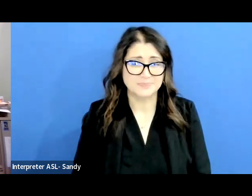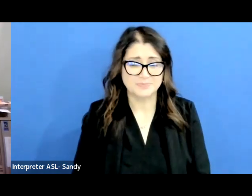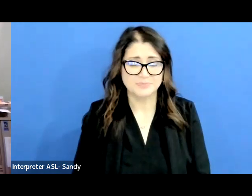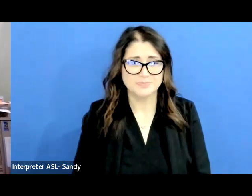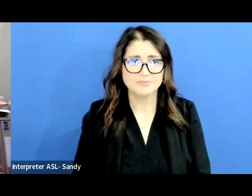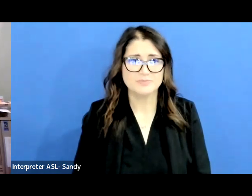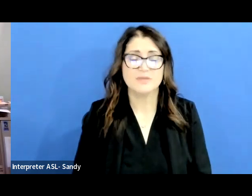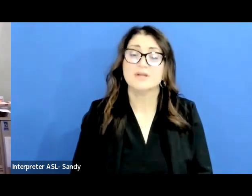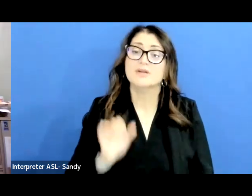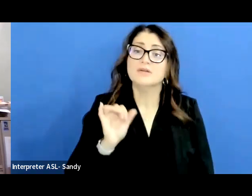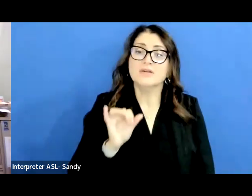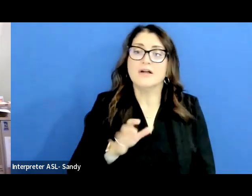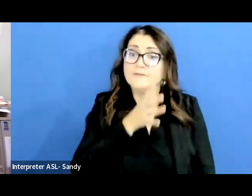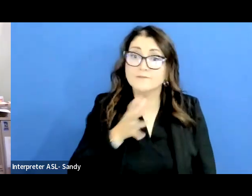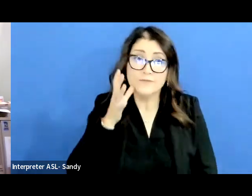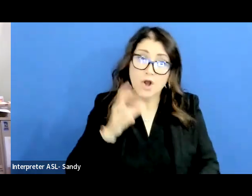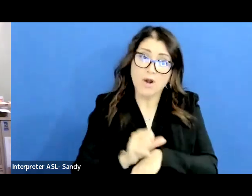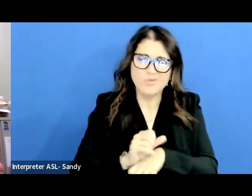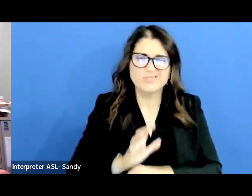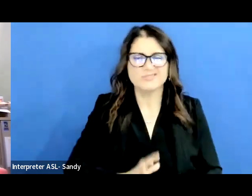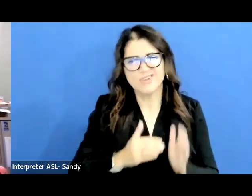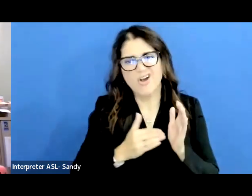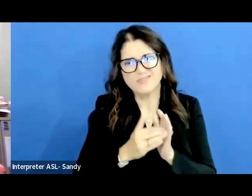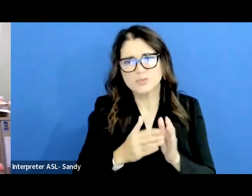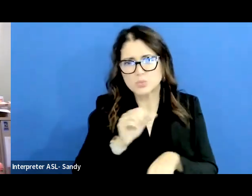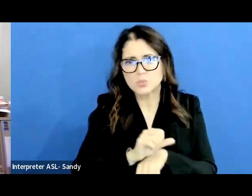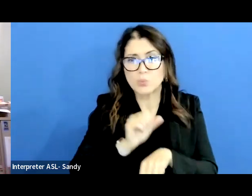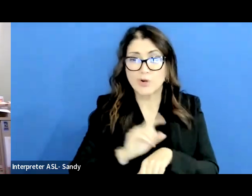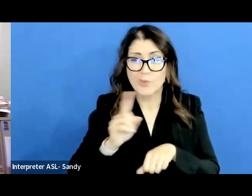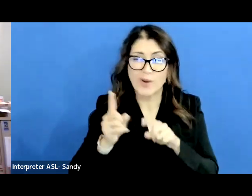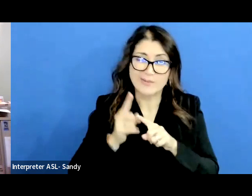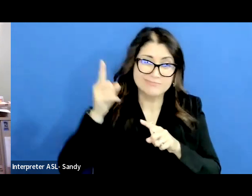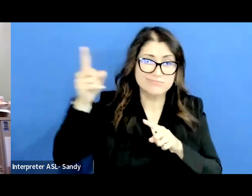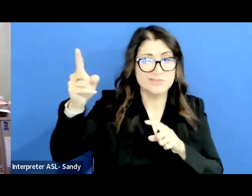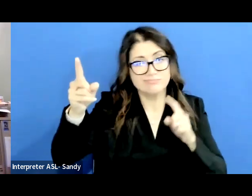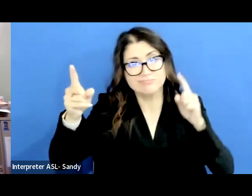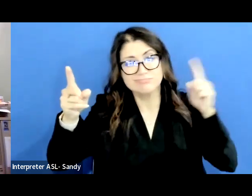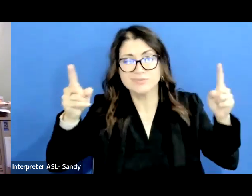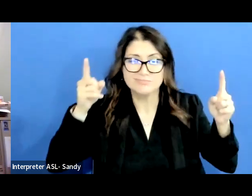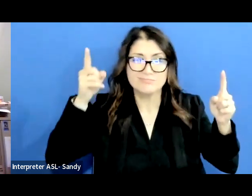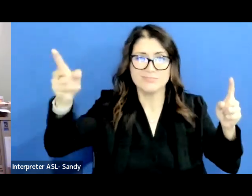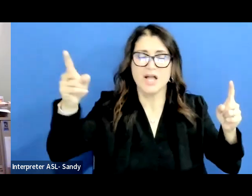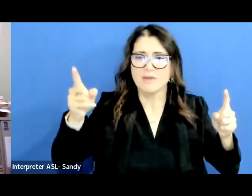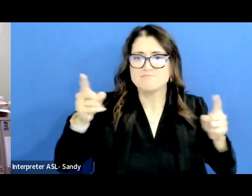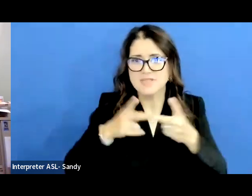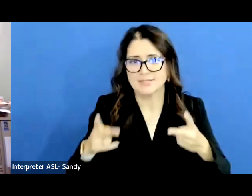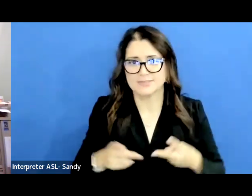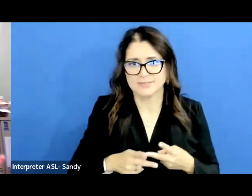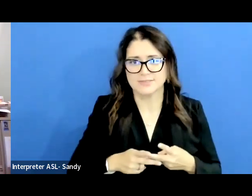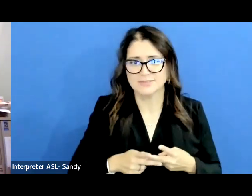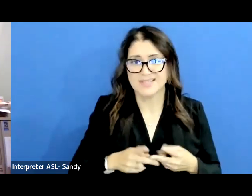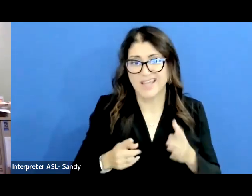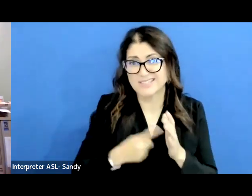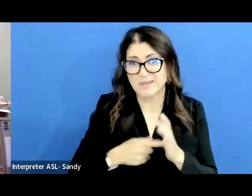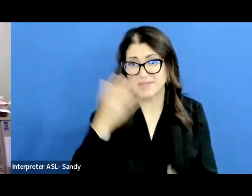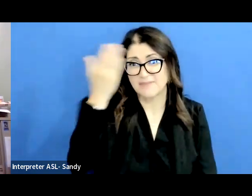Now, farm workers often work in remote places and can be invisible. So I've had a lot of people not realize that there were